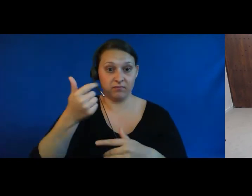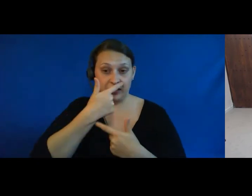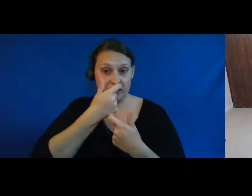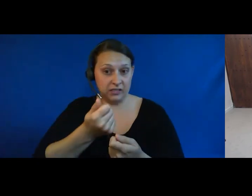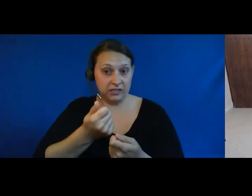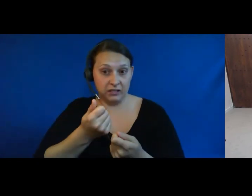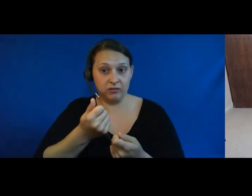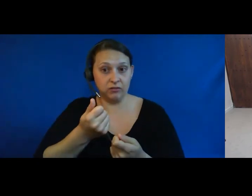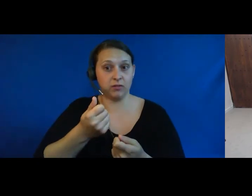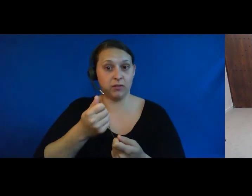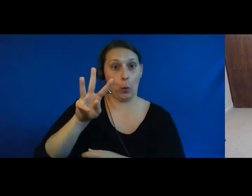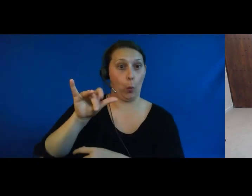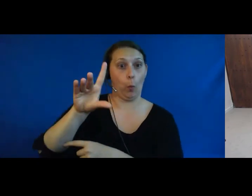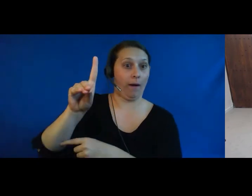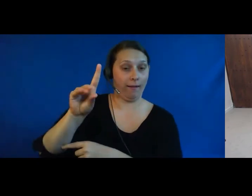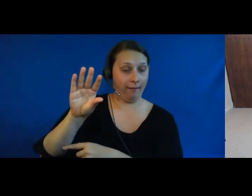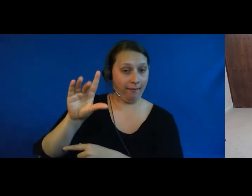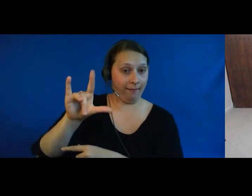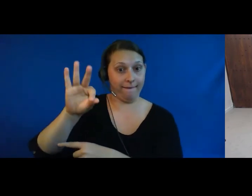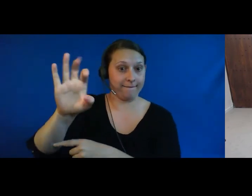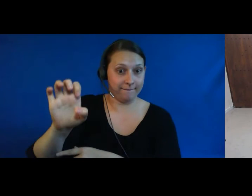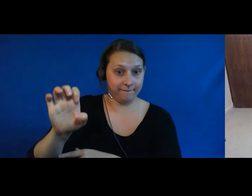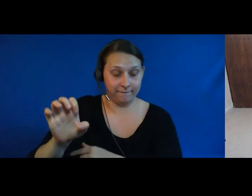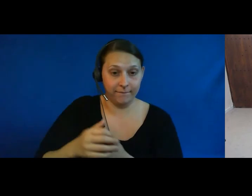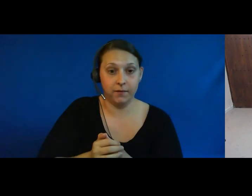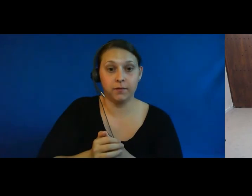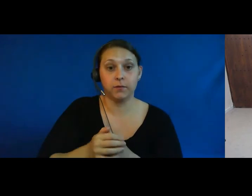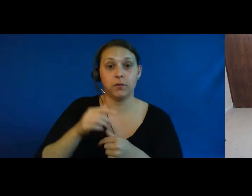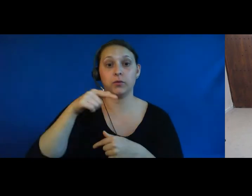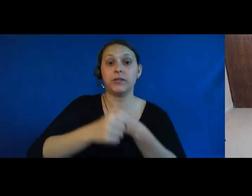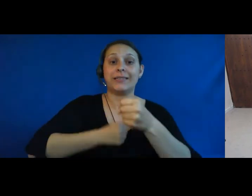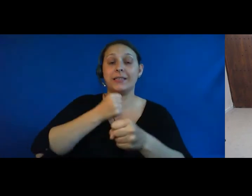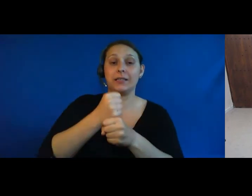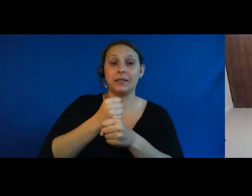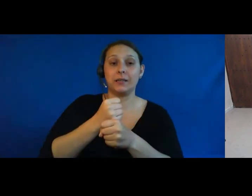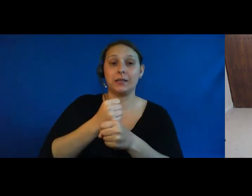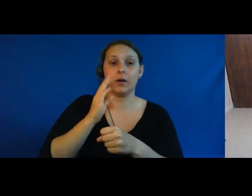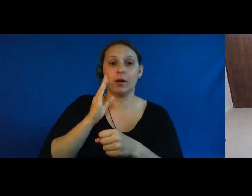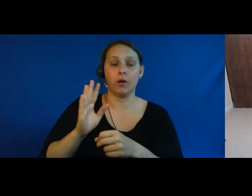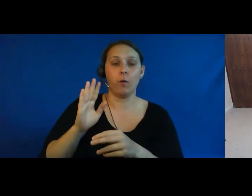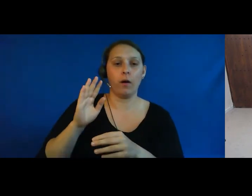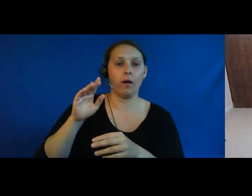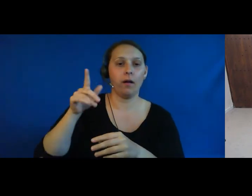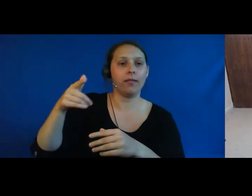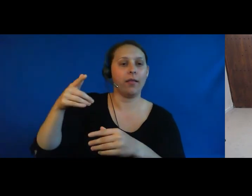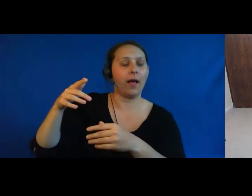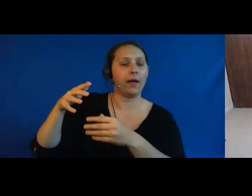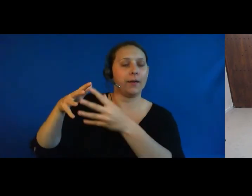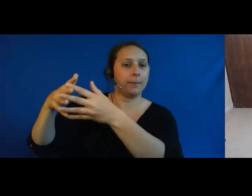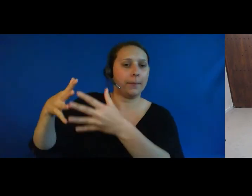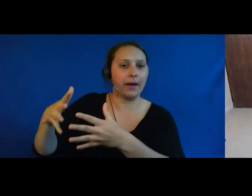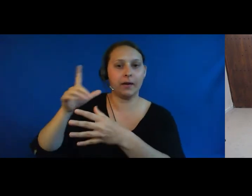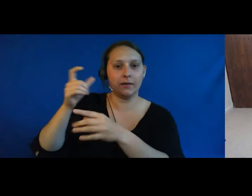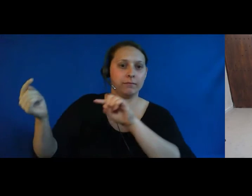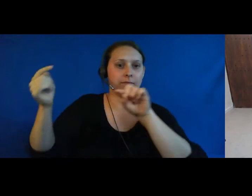factor, is we're going to be working with students this year to have a look at American mink that are on the estate. So we're